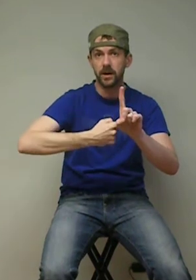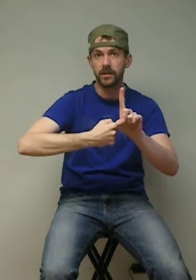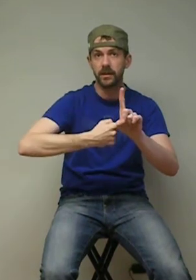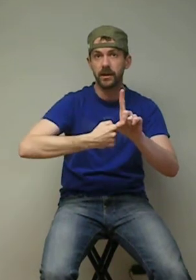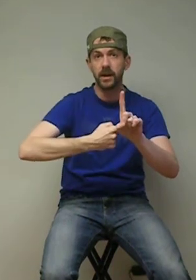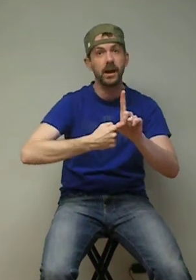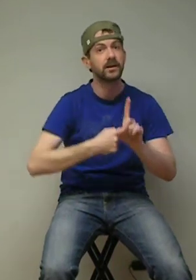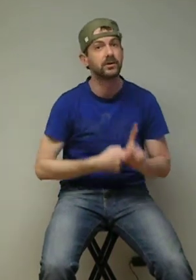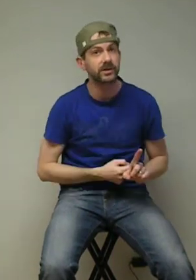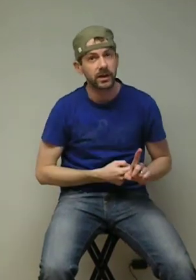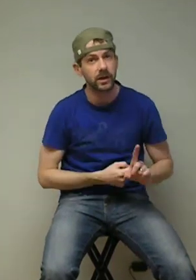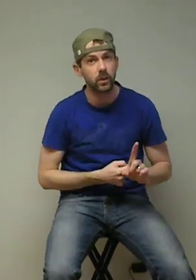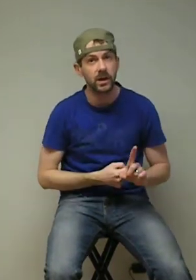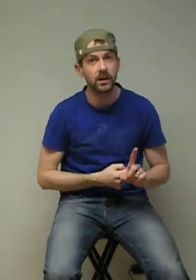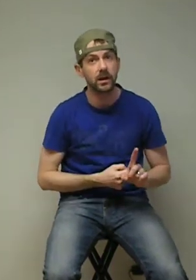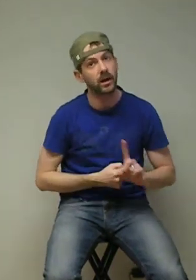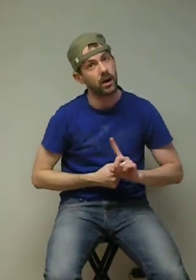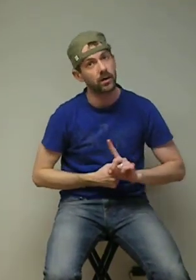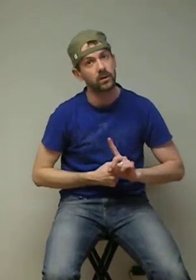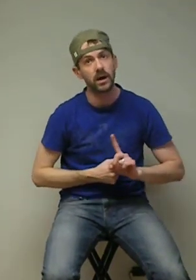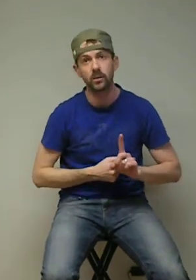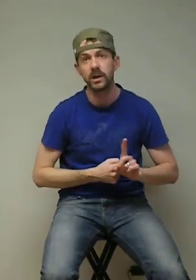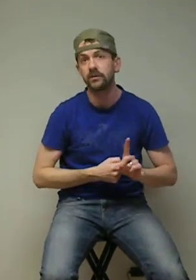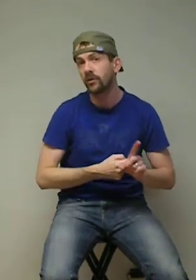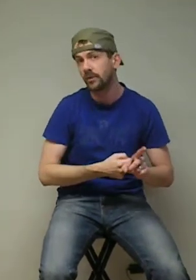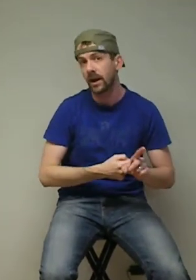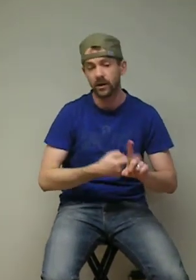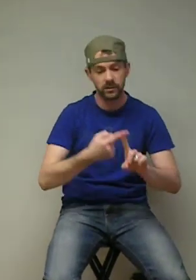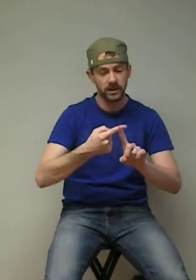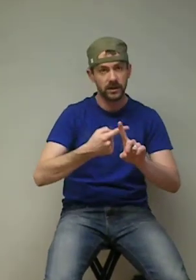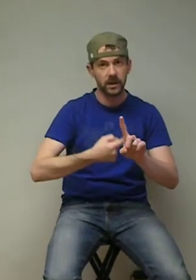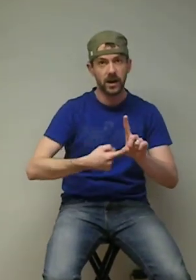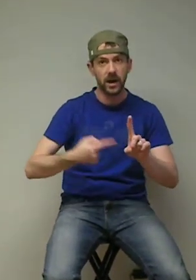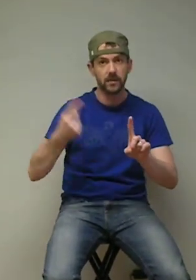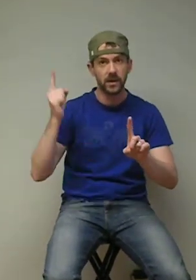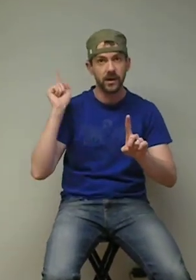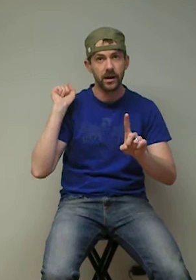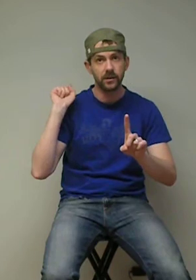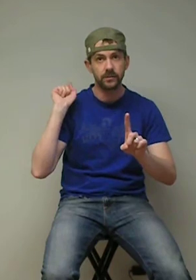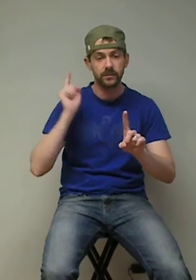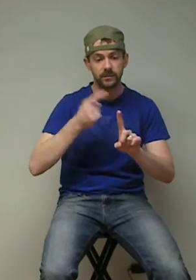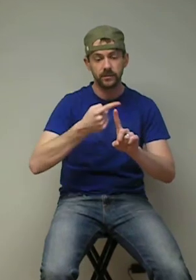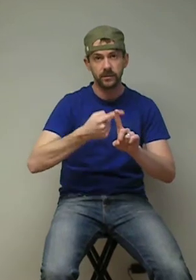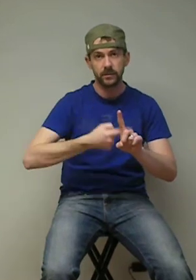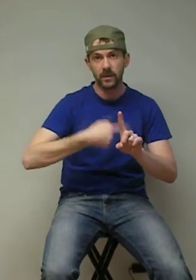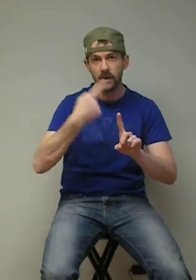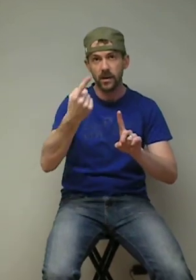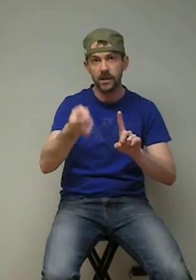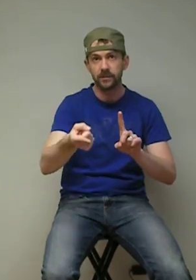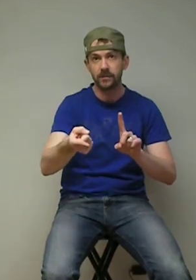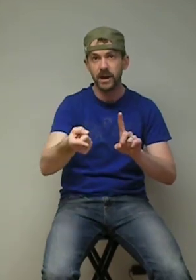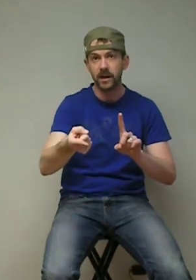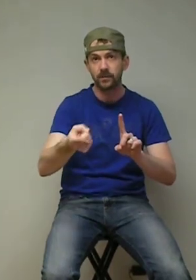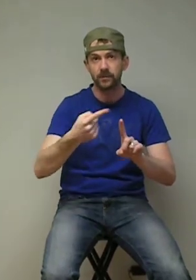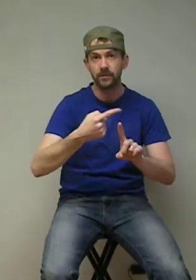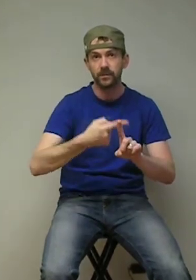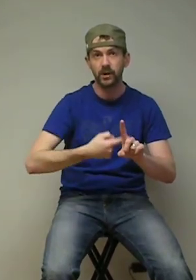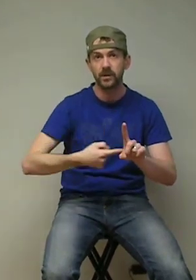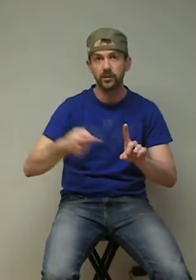Month. And just like week ago and week from now, a month ago, a month from now. You're going to move